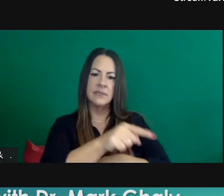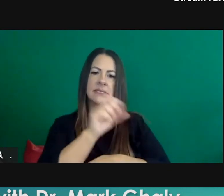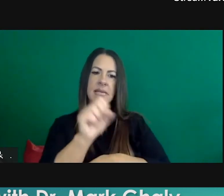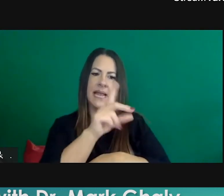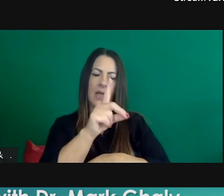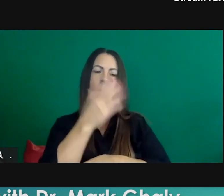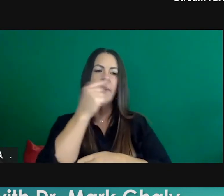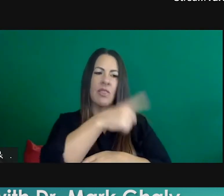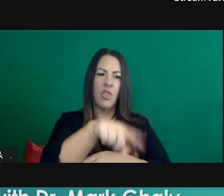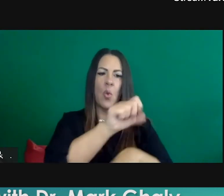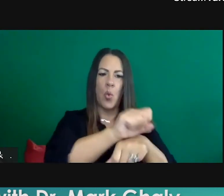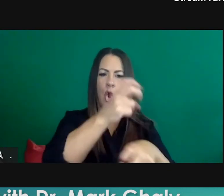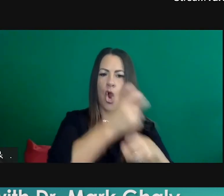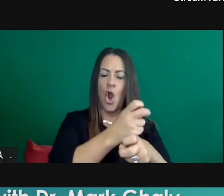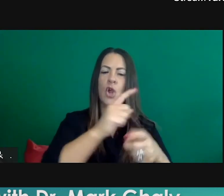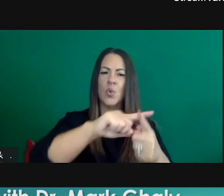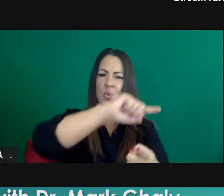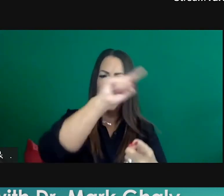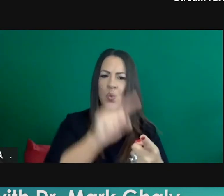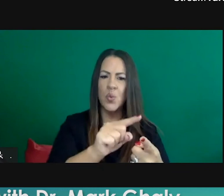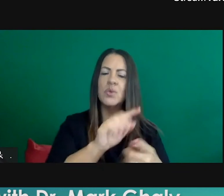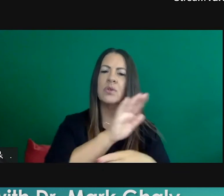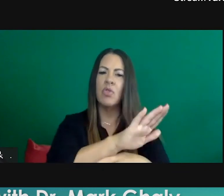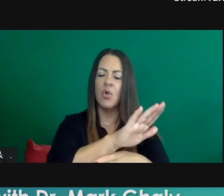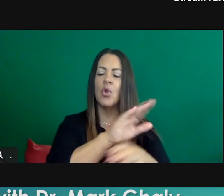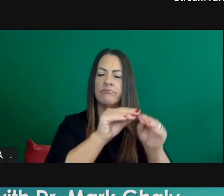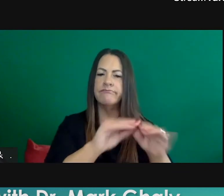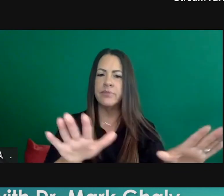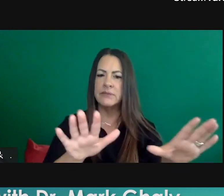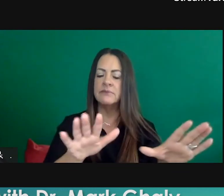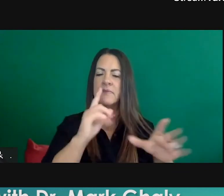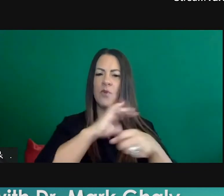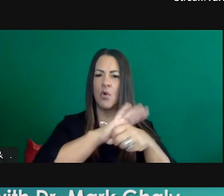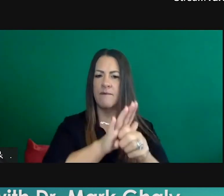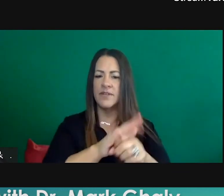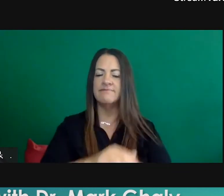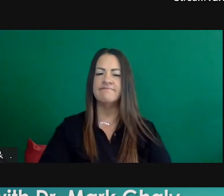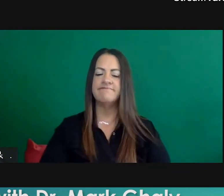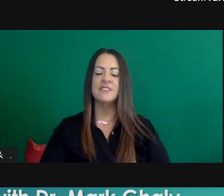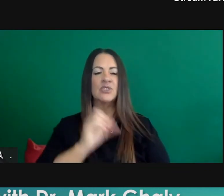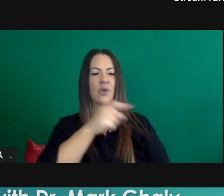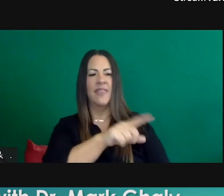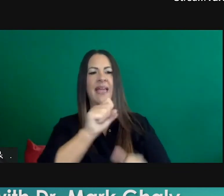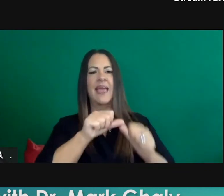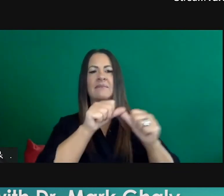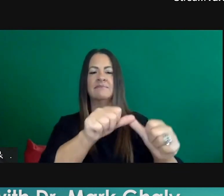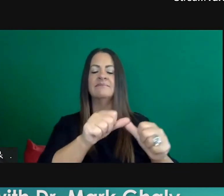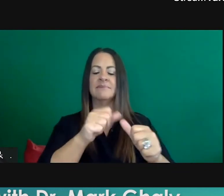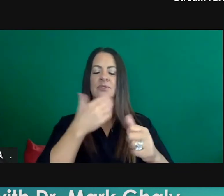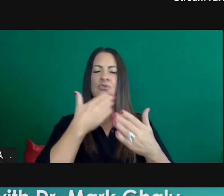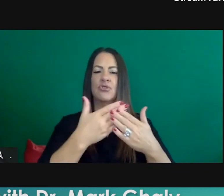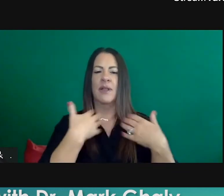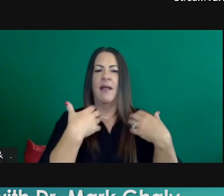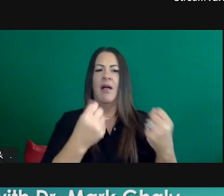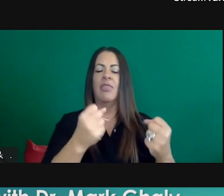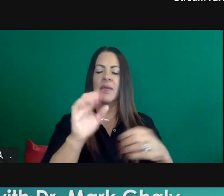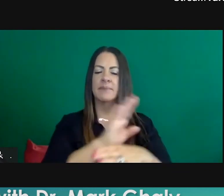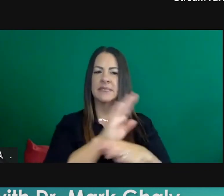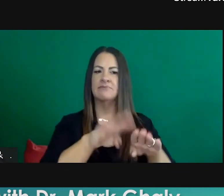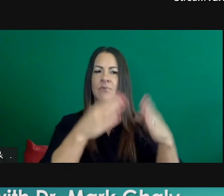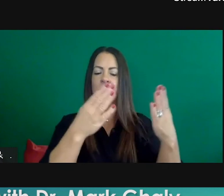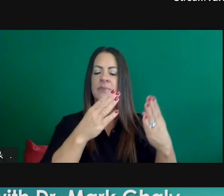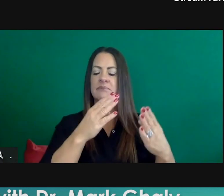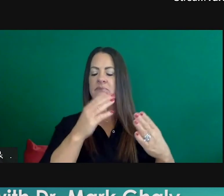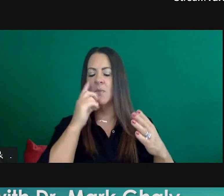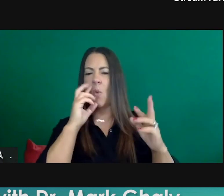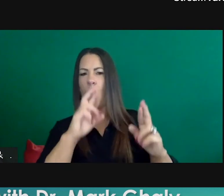to reduce transmission and get us back on that track that they were enjoying a few weeks back. Brody Levesque, Los Angeles